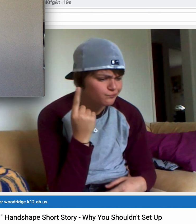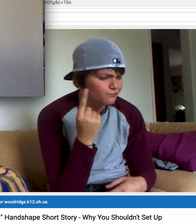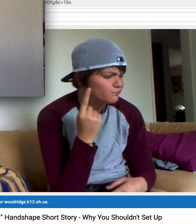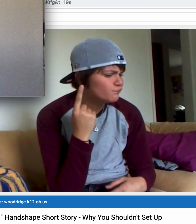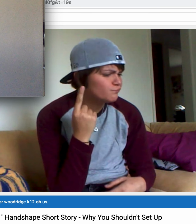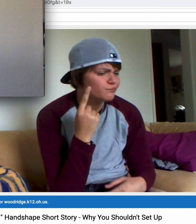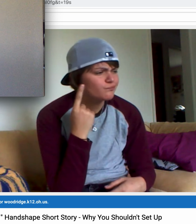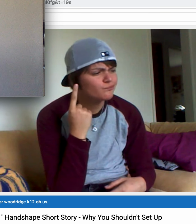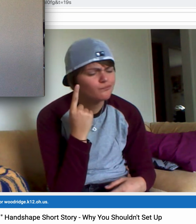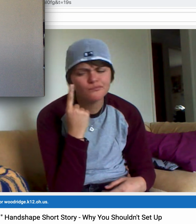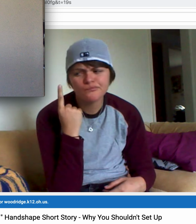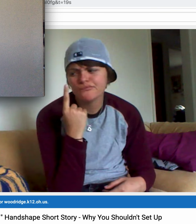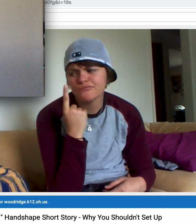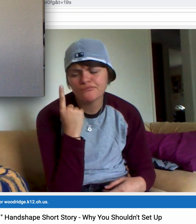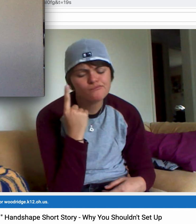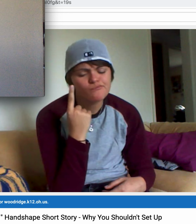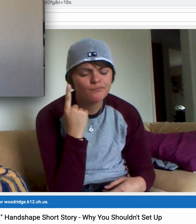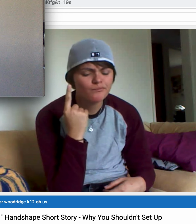sad. Thinking.